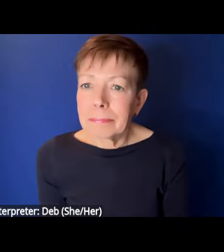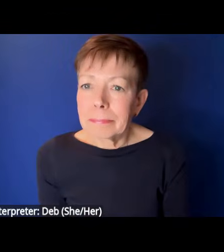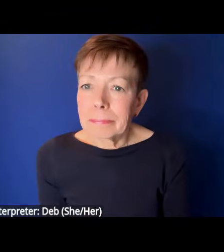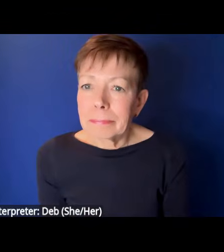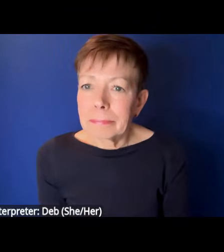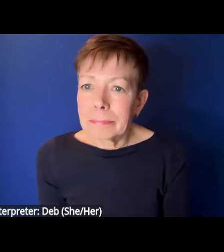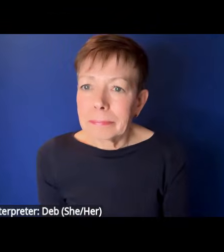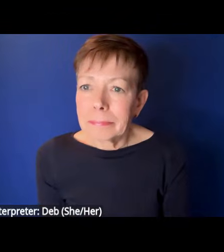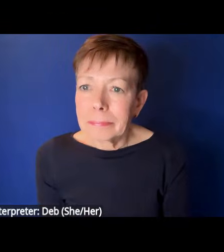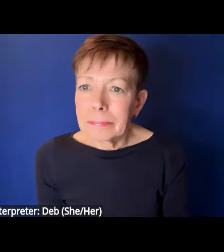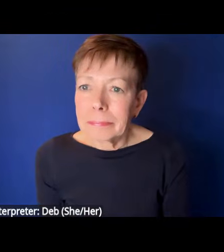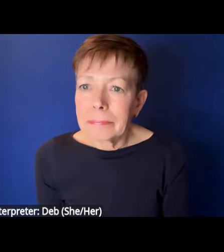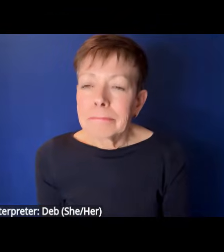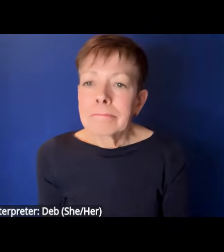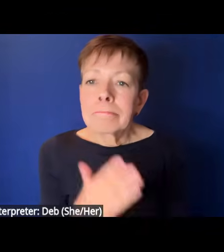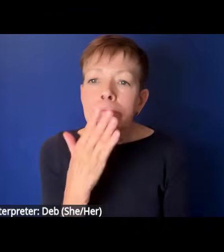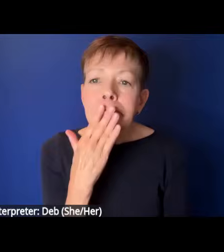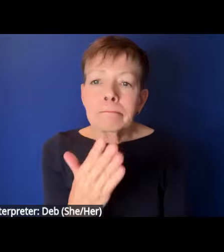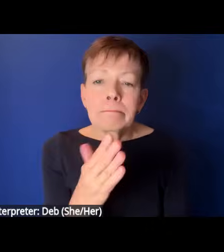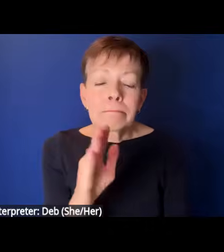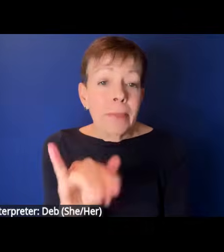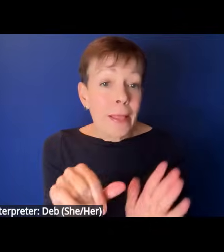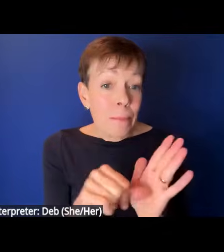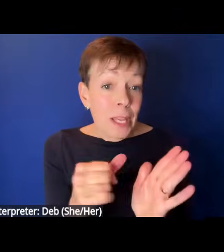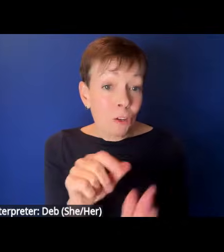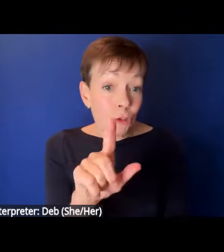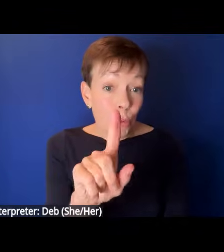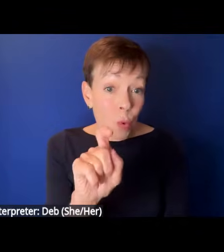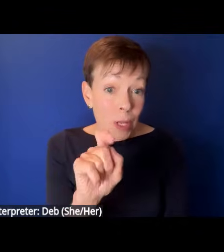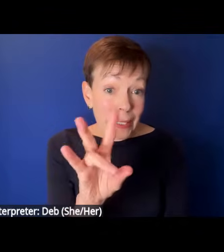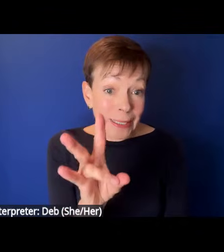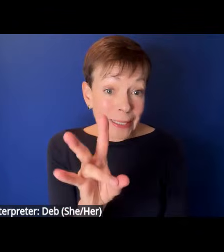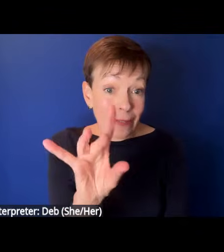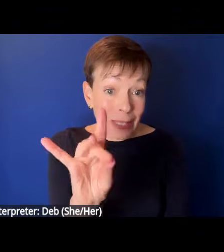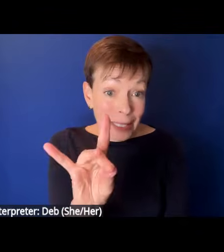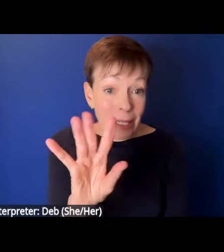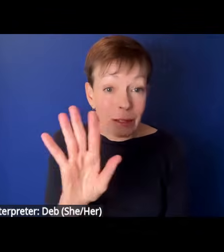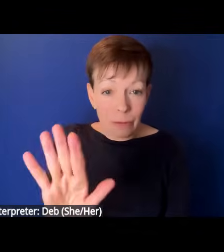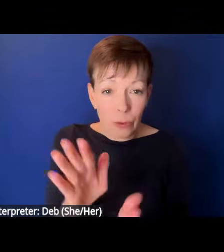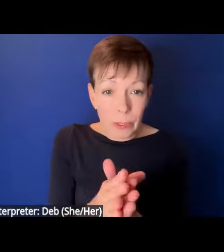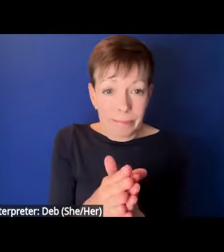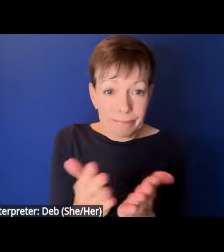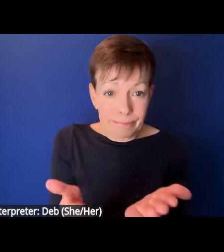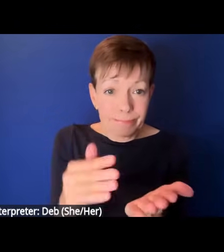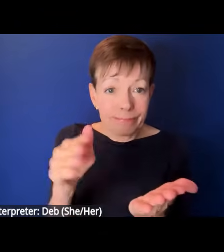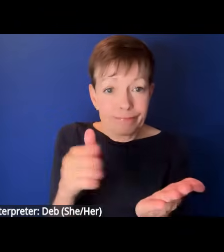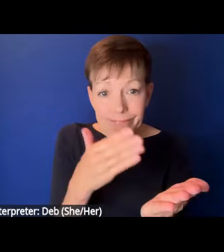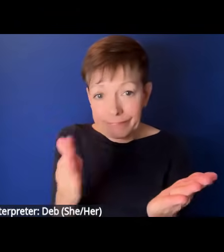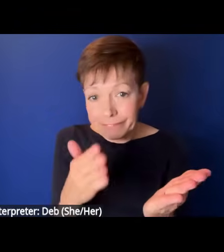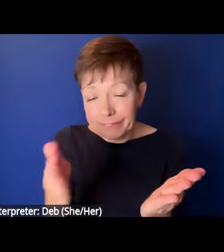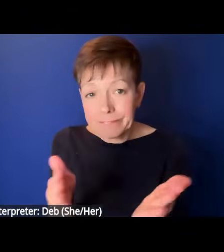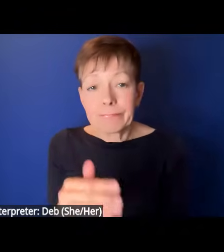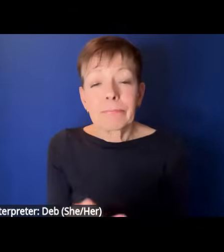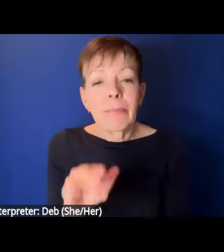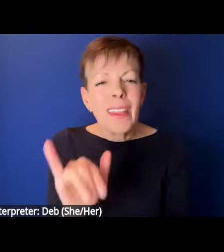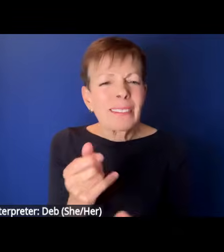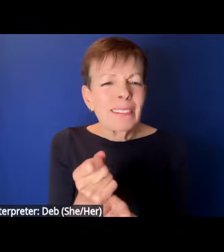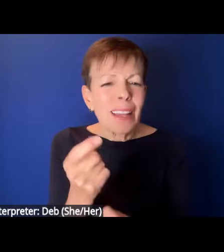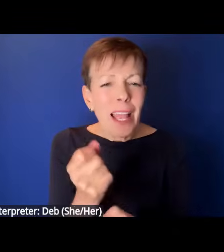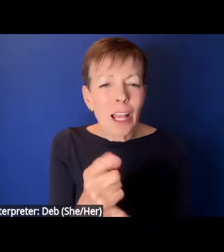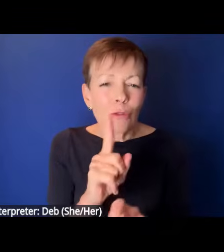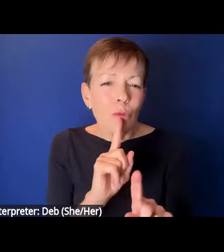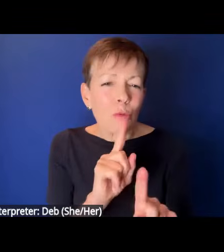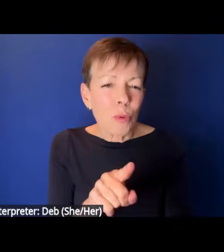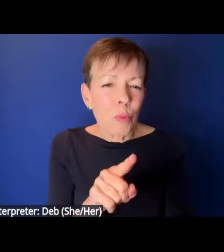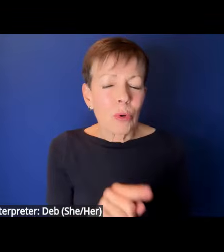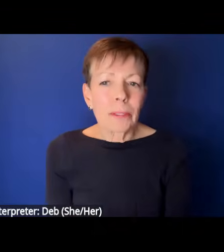Thank you very much. And through the chair, you'll find this on page 178 of the packet. This is, as mentioned, an annual report.